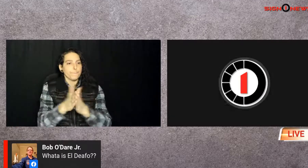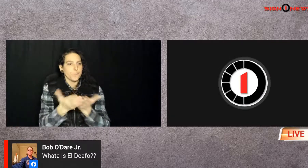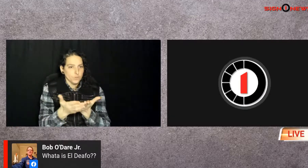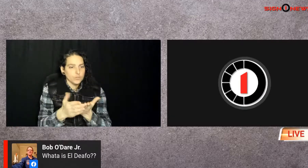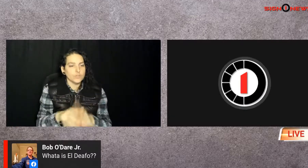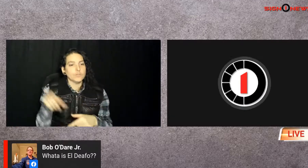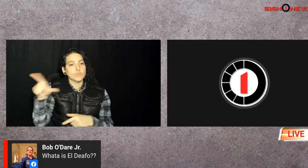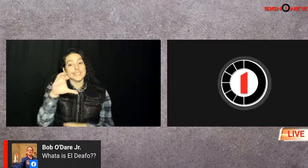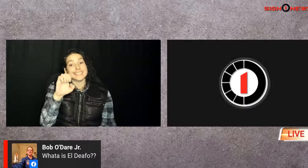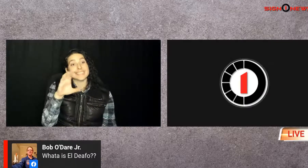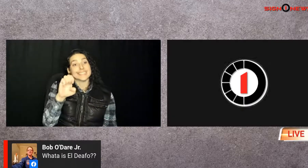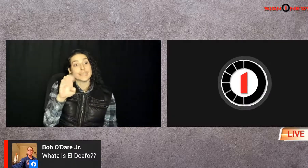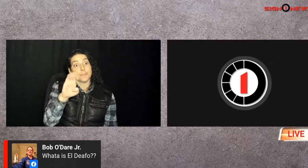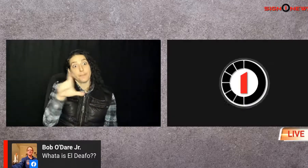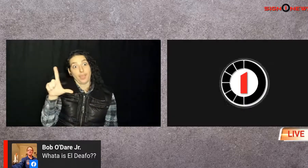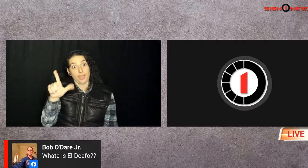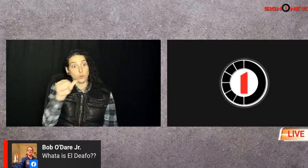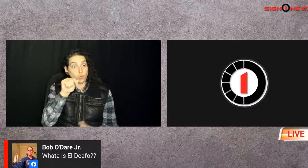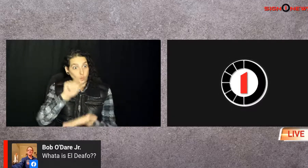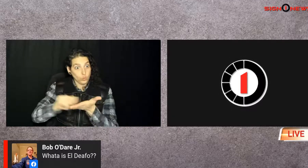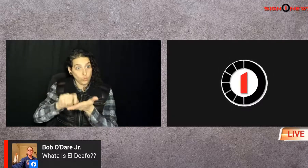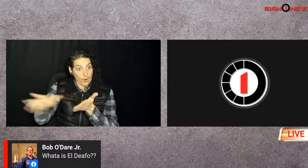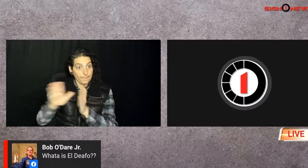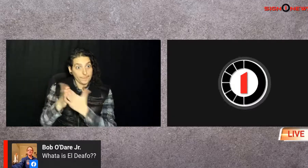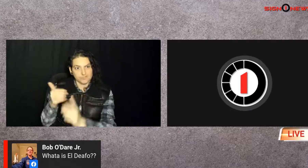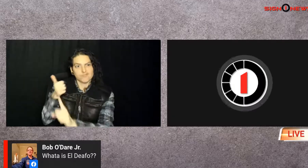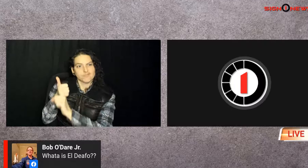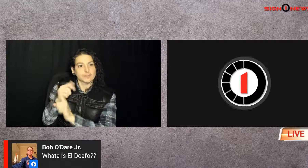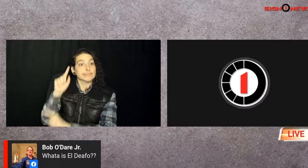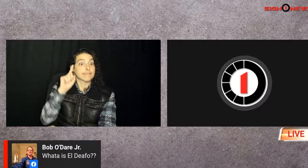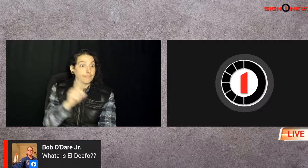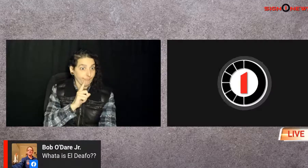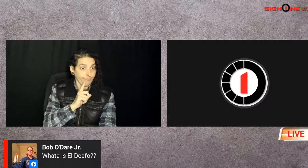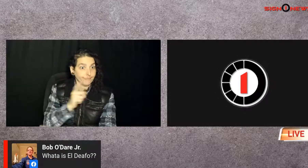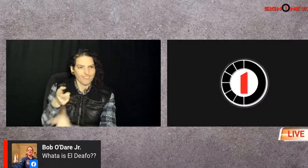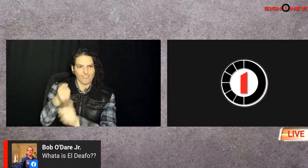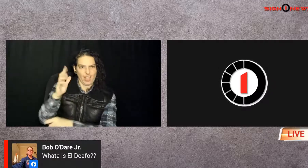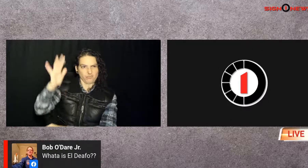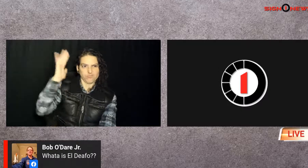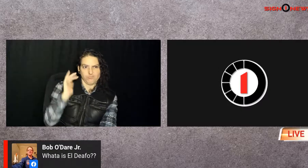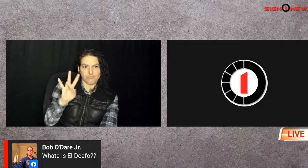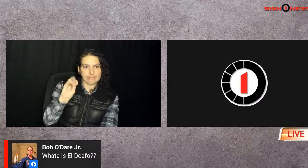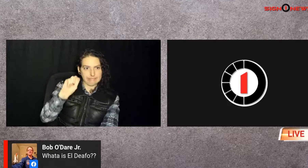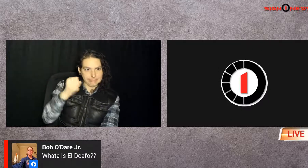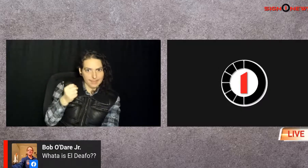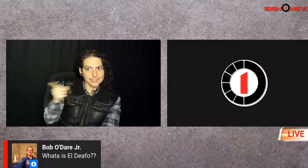Bob wants to know, what is Elodefo? It's from the book. CeCe Bell is the author of the book.